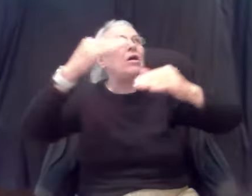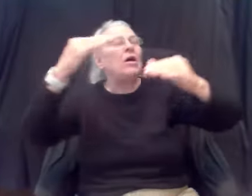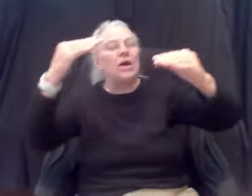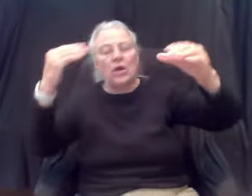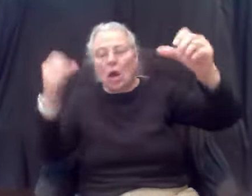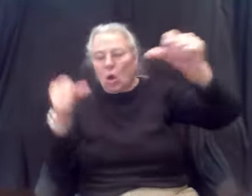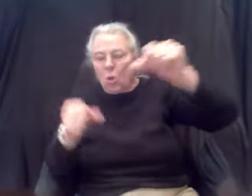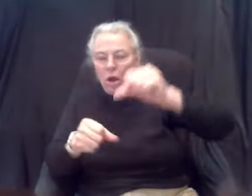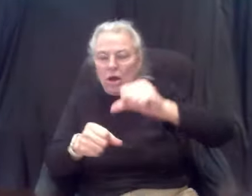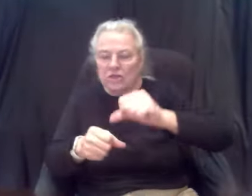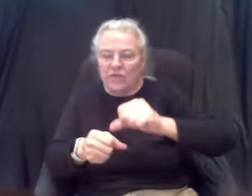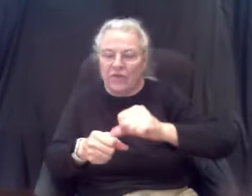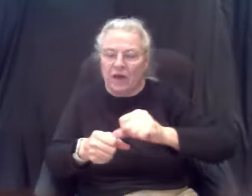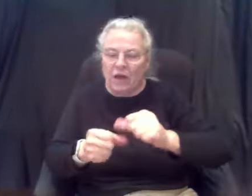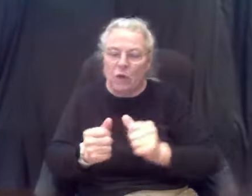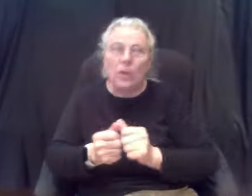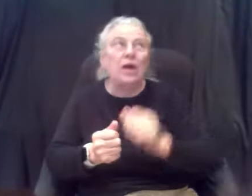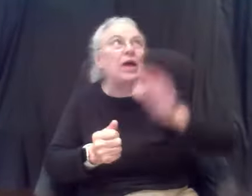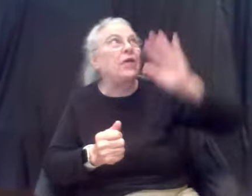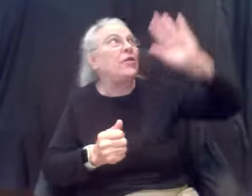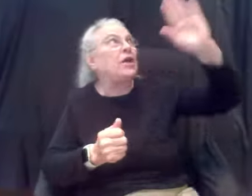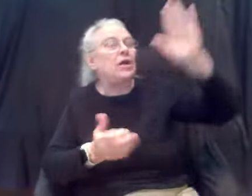heaven was filled with his